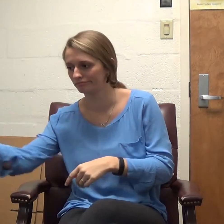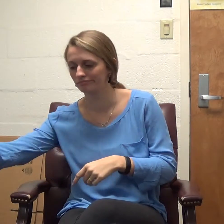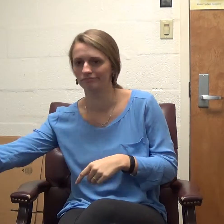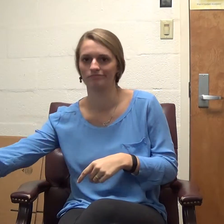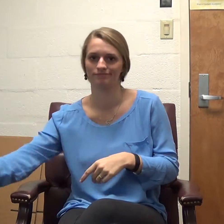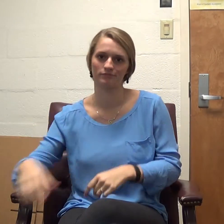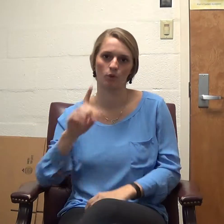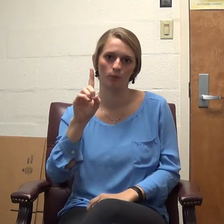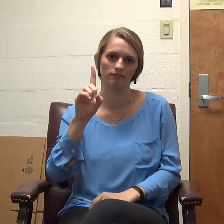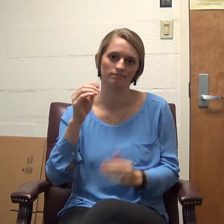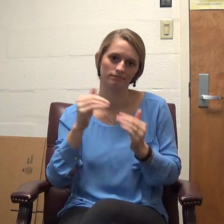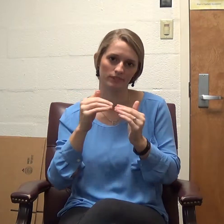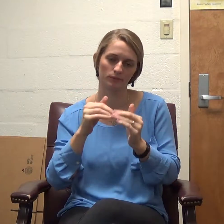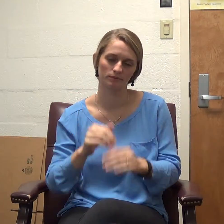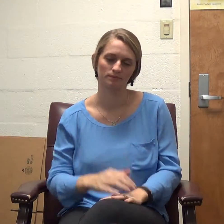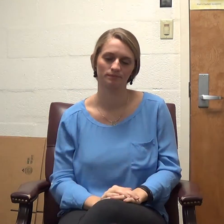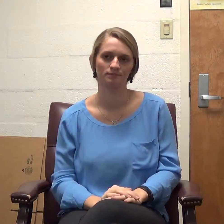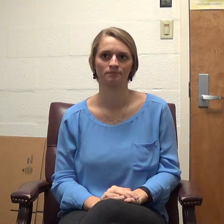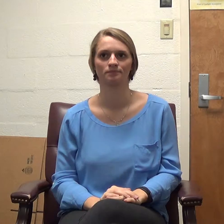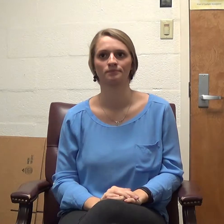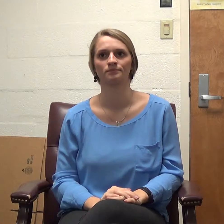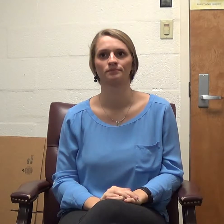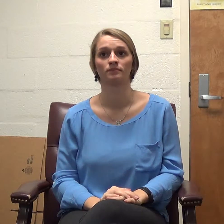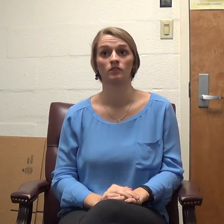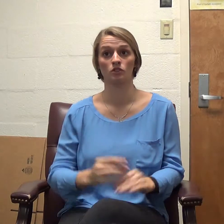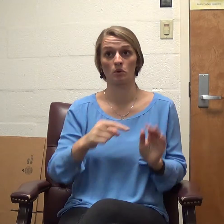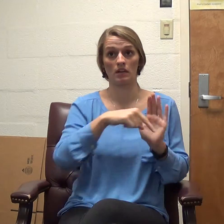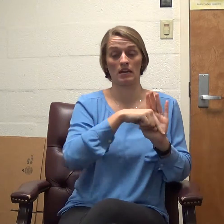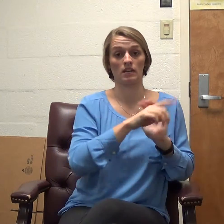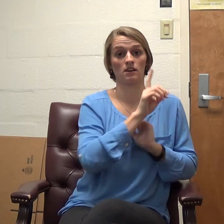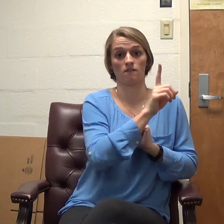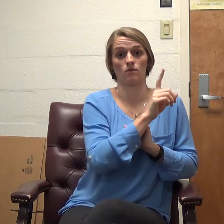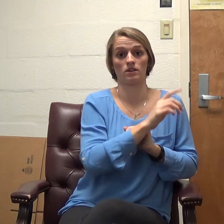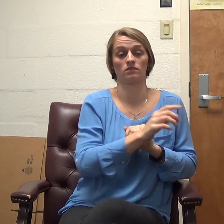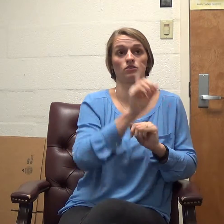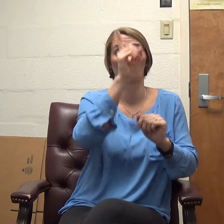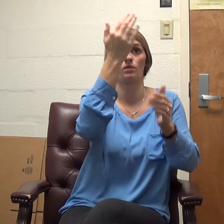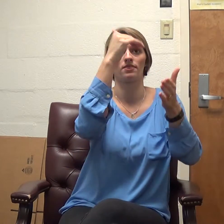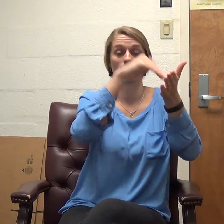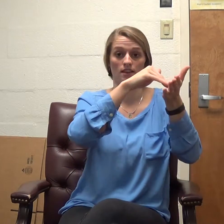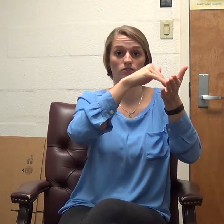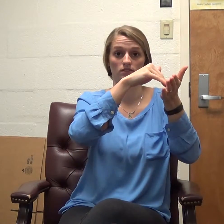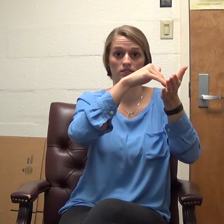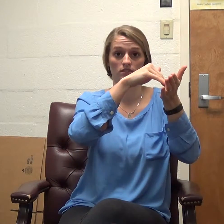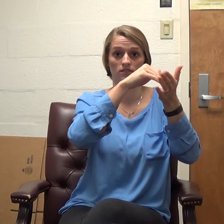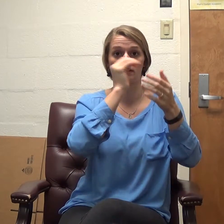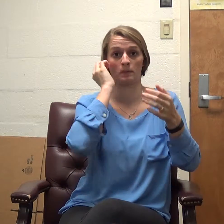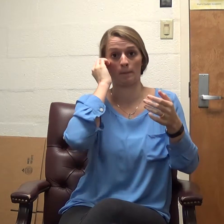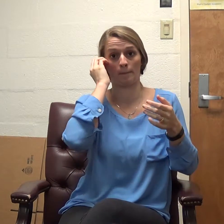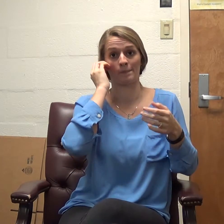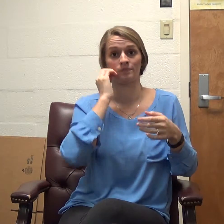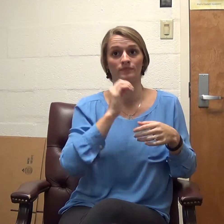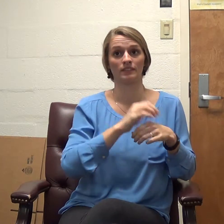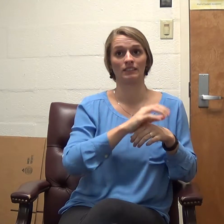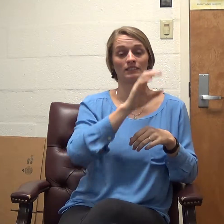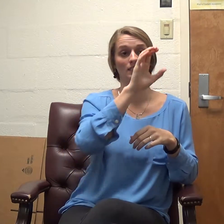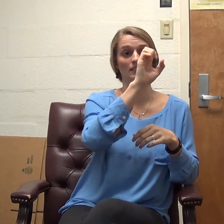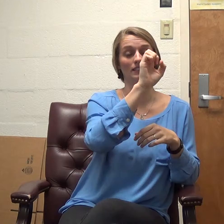1 to the 1000th power, well, this is an even exponent, so you're still going to get 1. There's negative